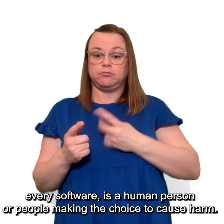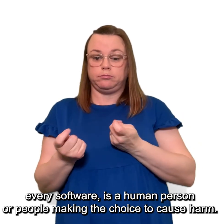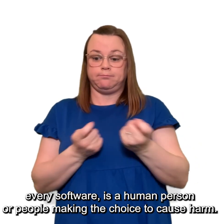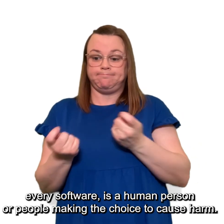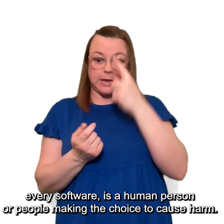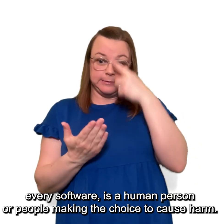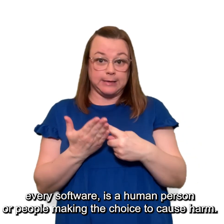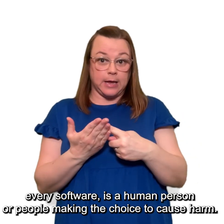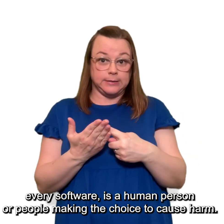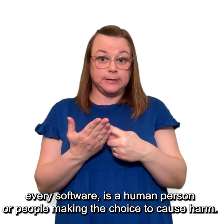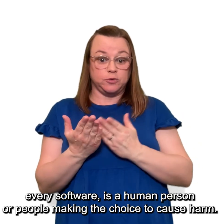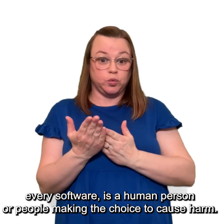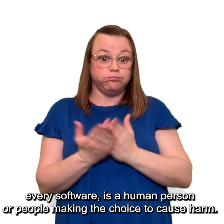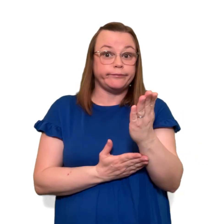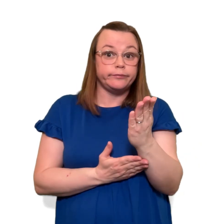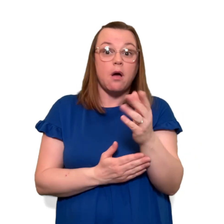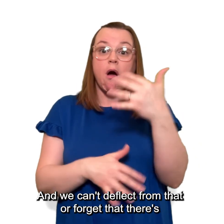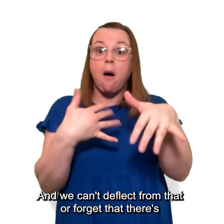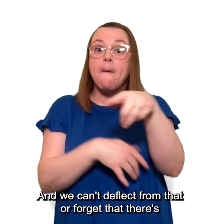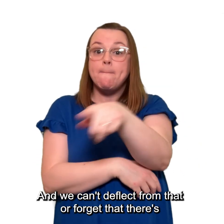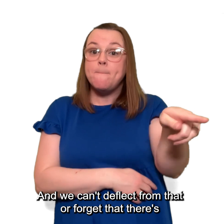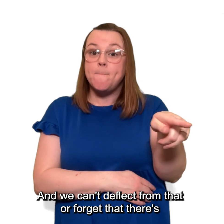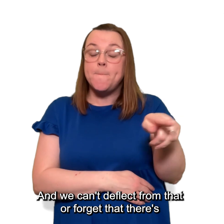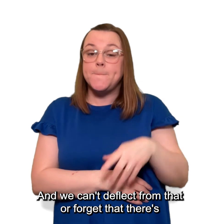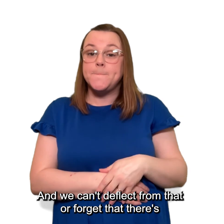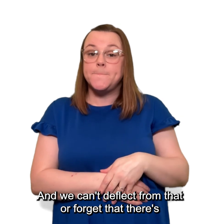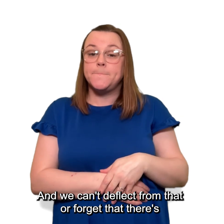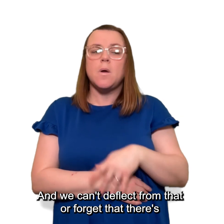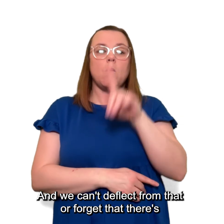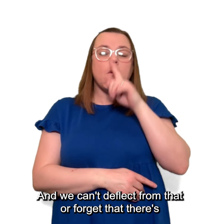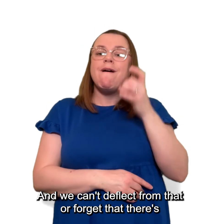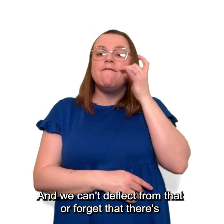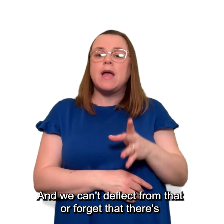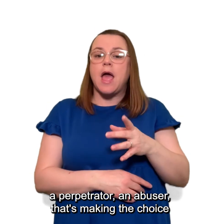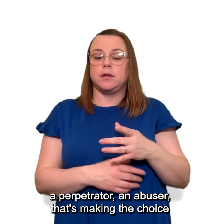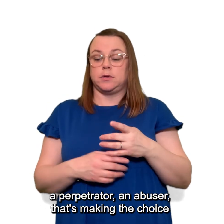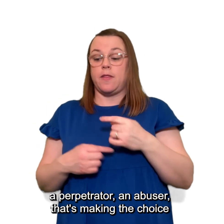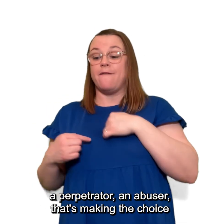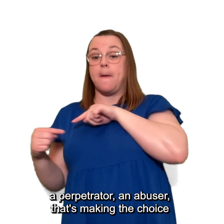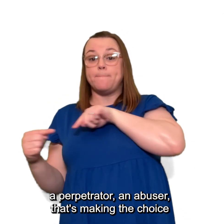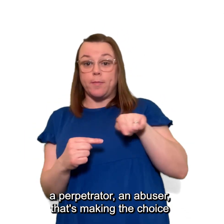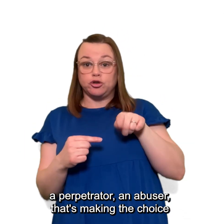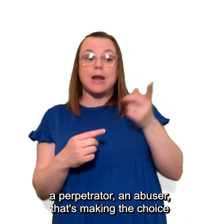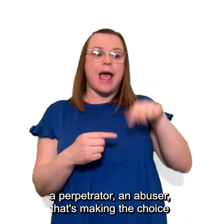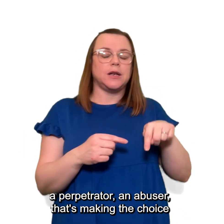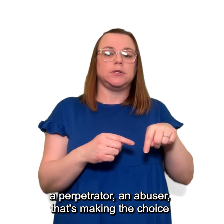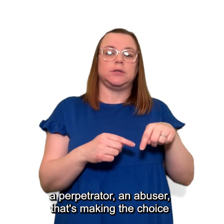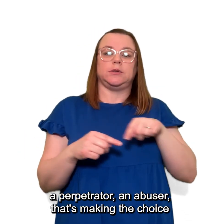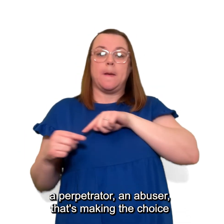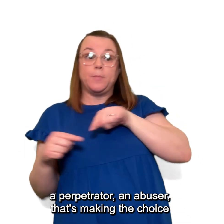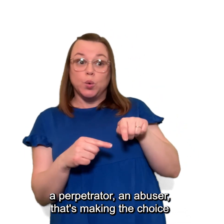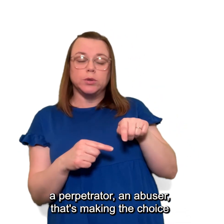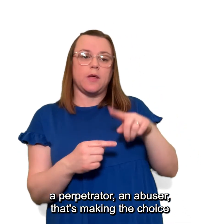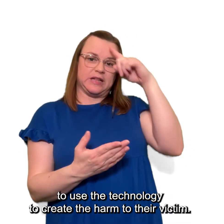people making a choice to cause harm. And we can't deflect from that or forget that there's a perpetrator, an abuser,